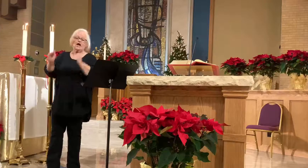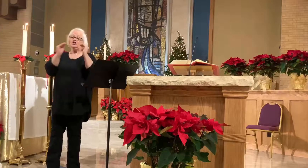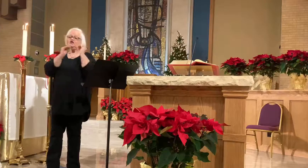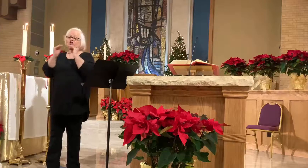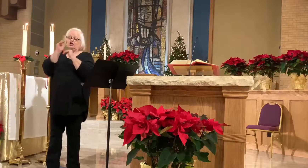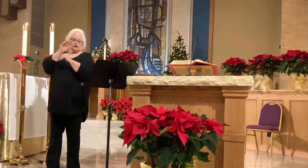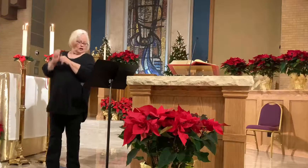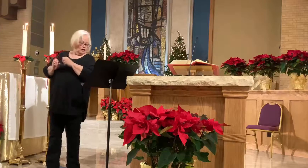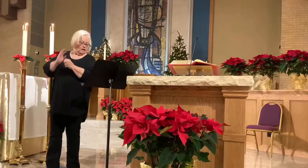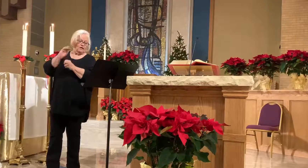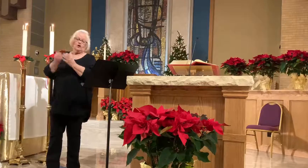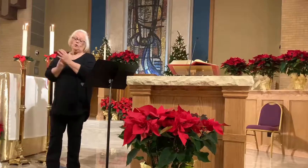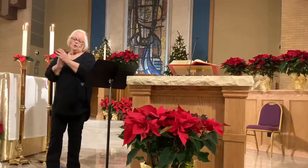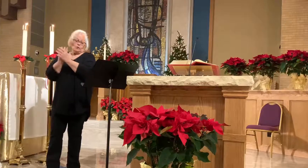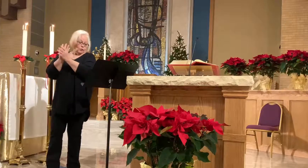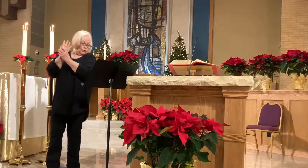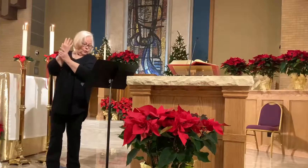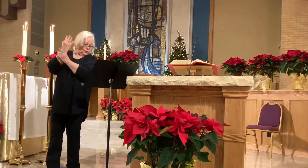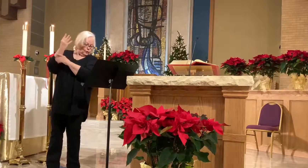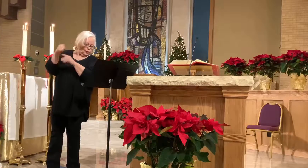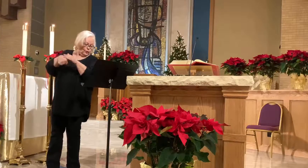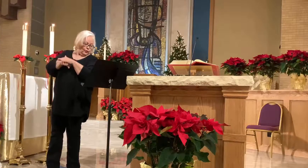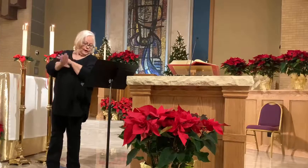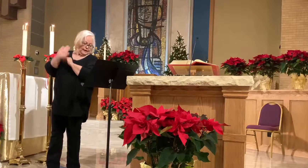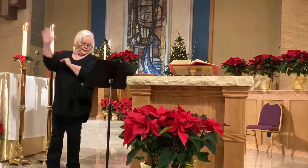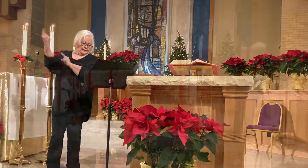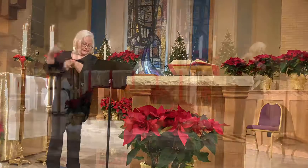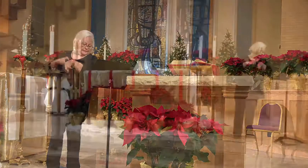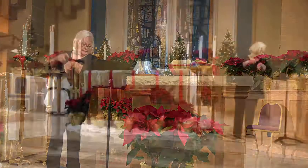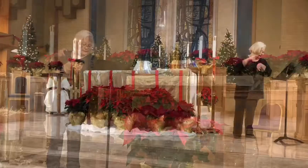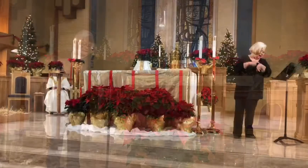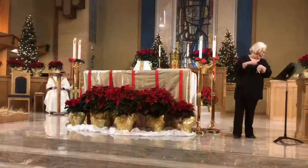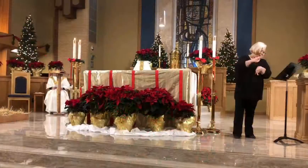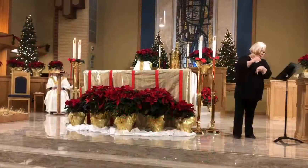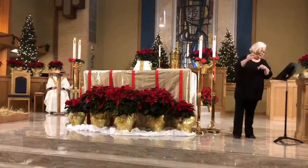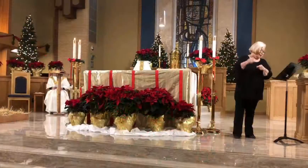Justice shall flower in his days,